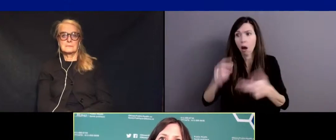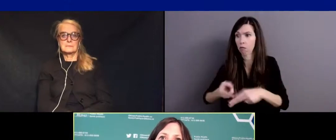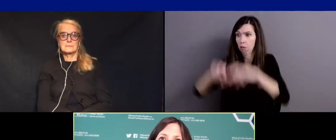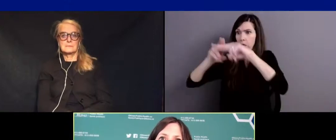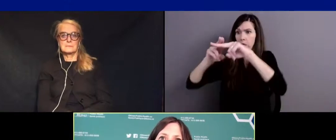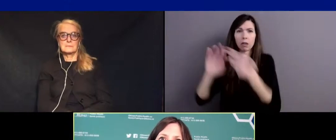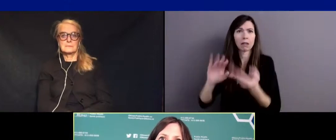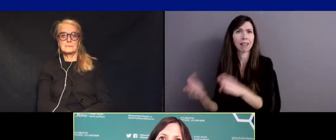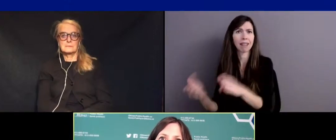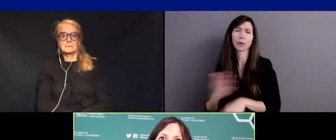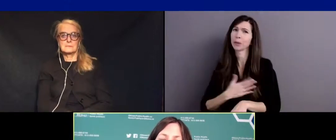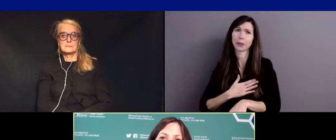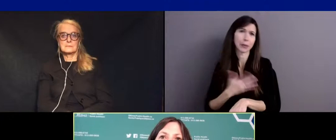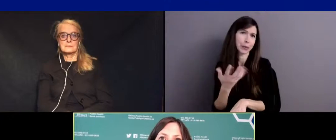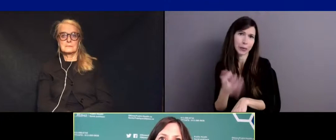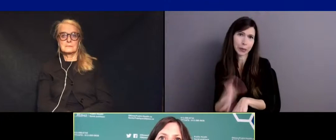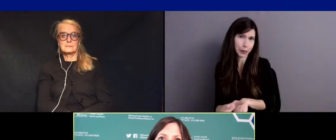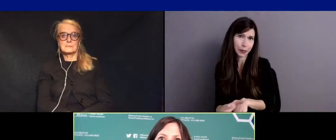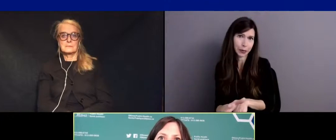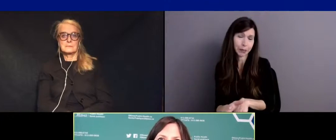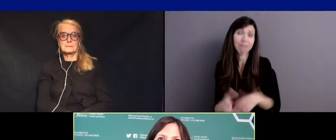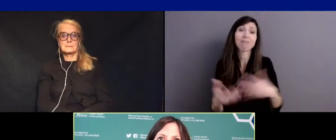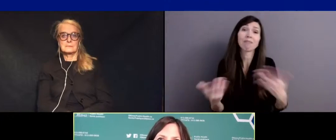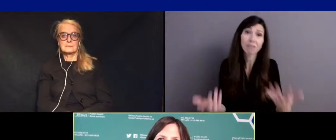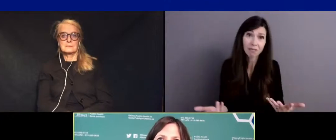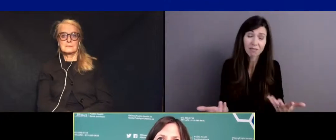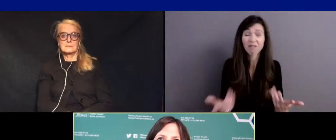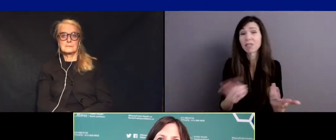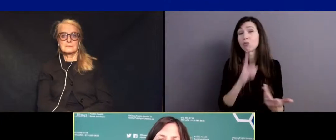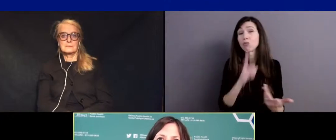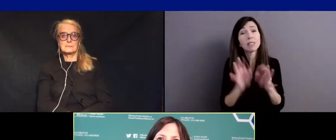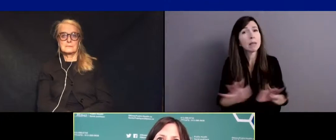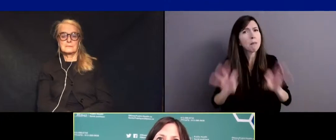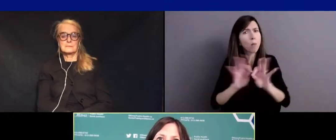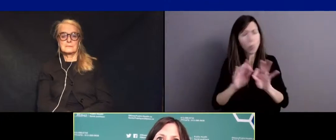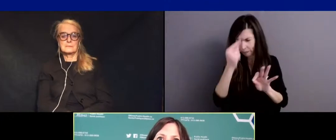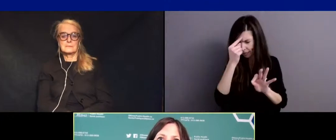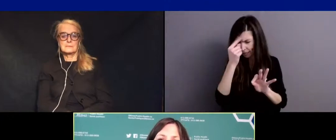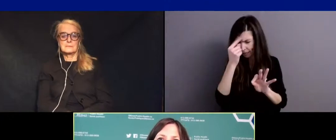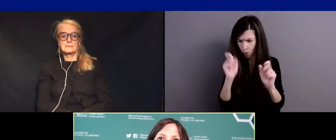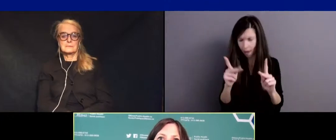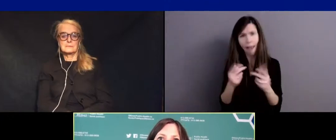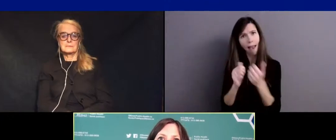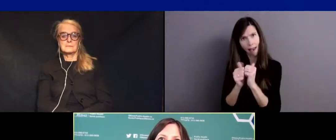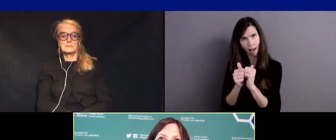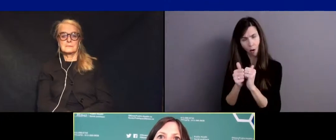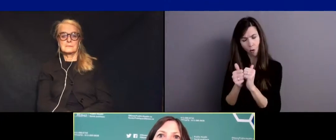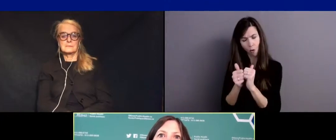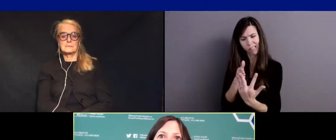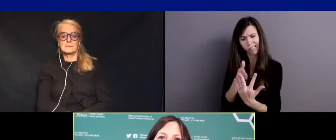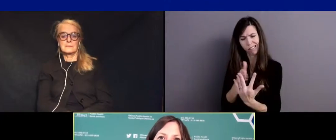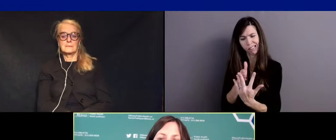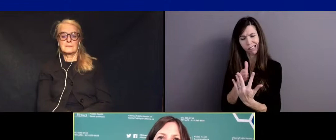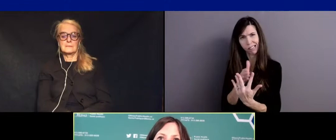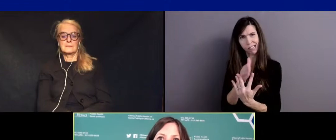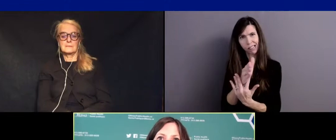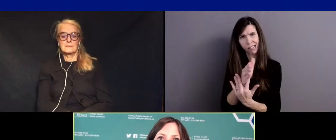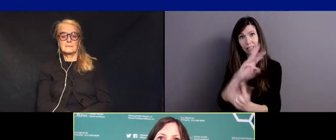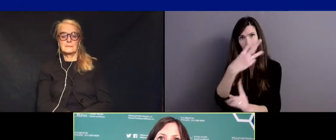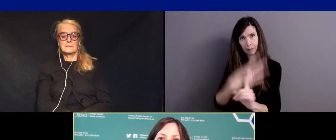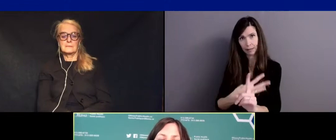we need to find ways to get through the next 6 months, right? So I'm looking out at the next